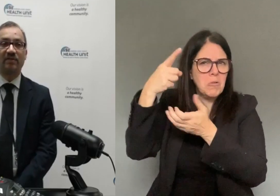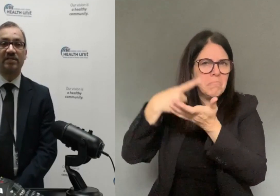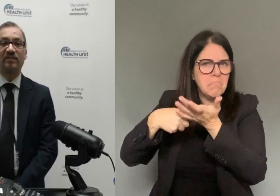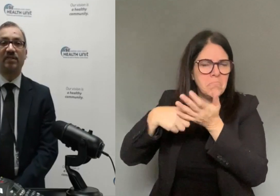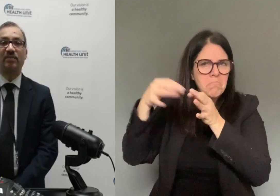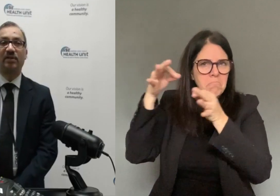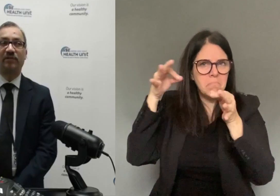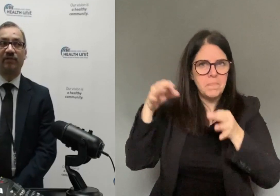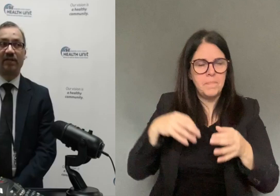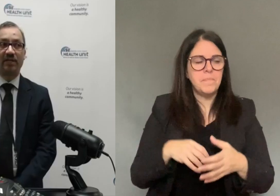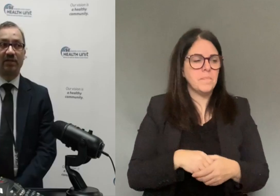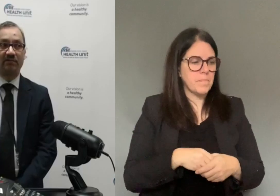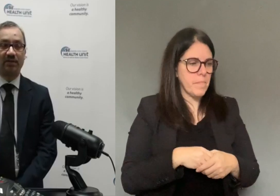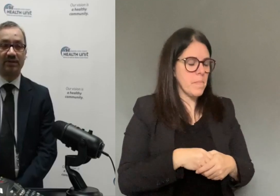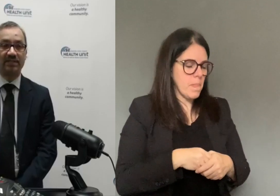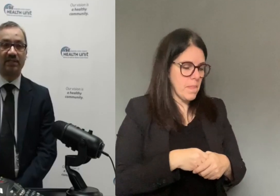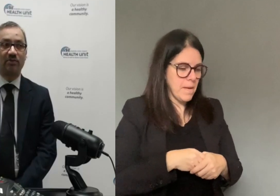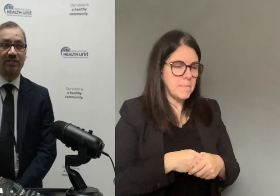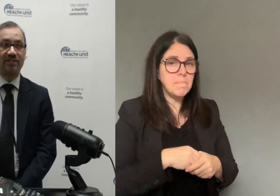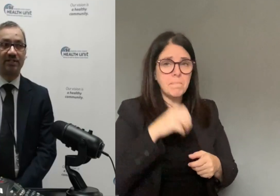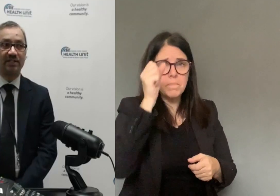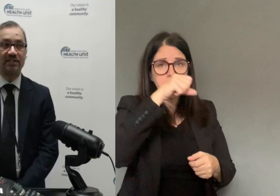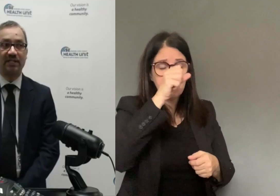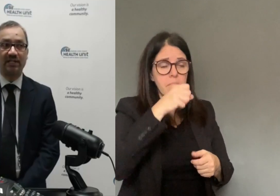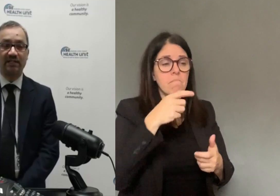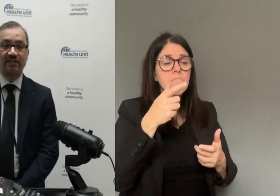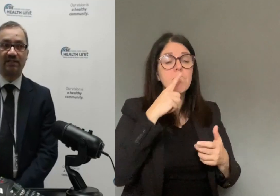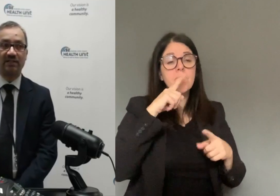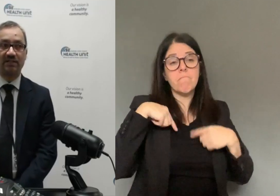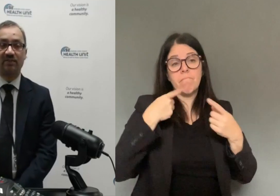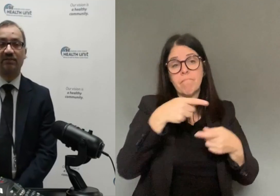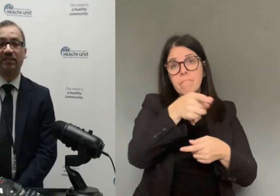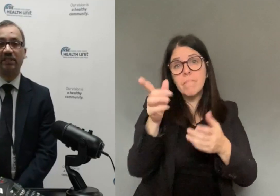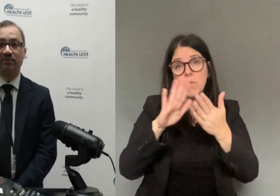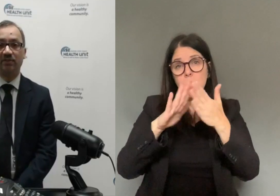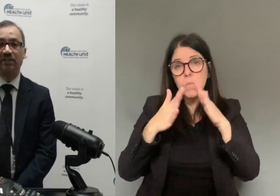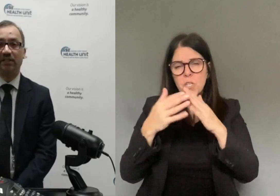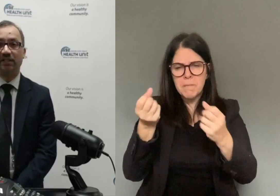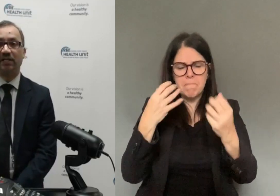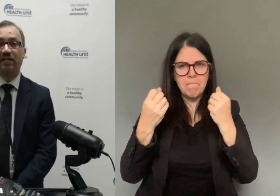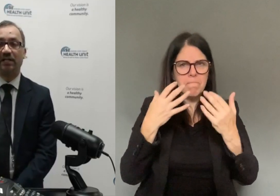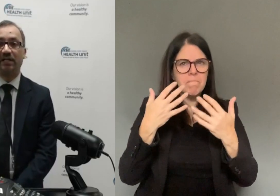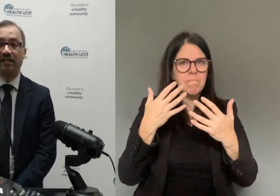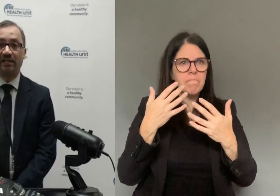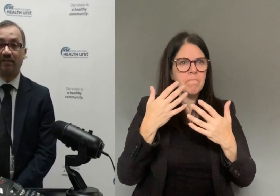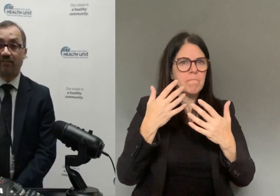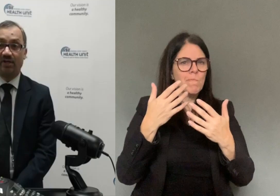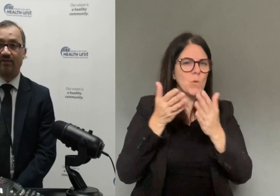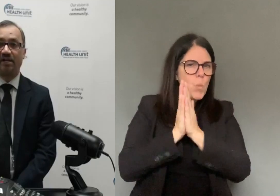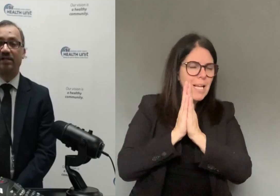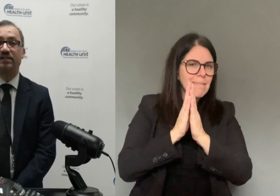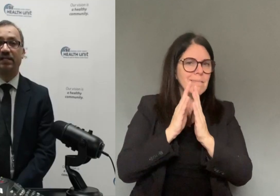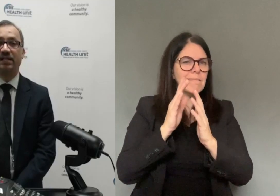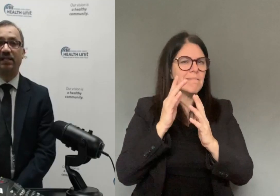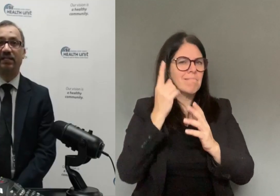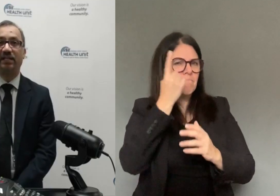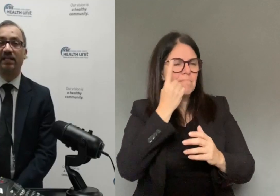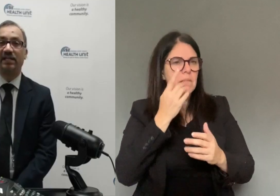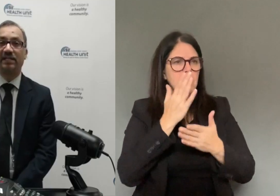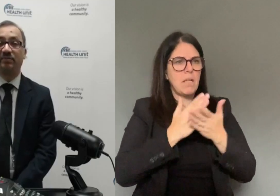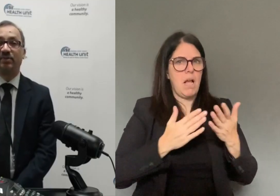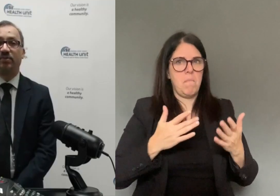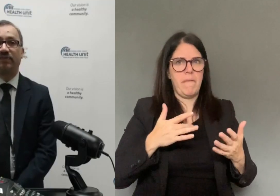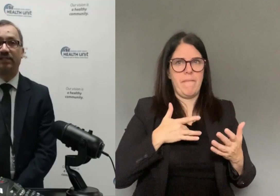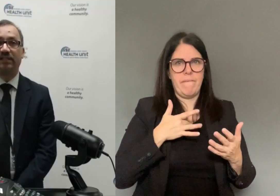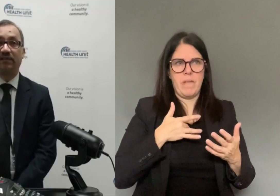we received a number of requests and questions and concerns about the community not understanding that